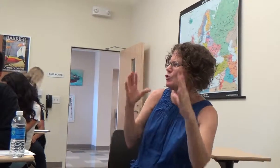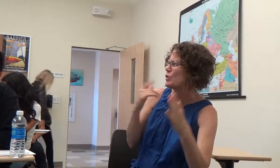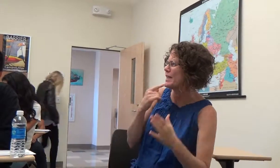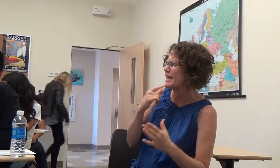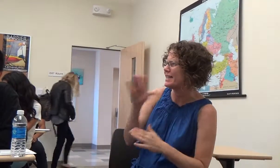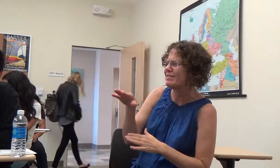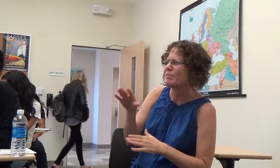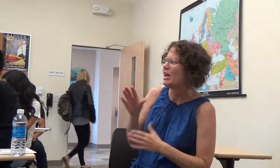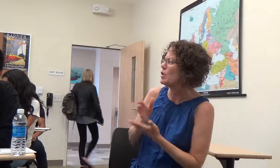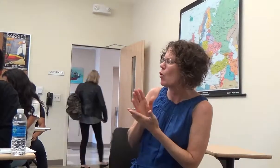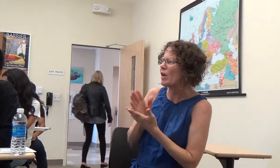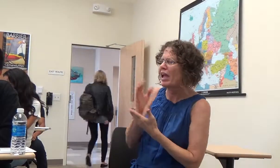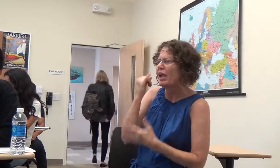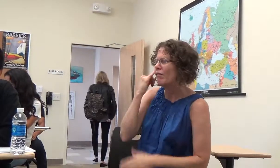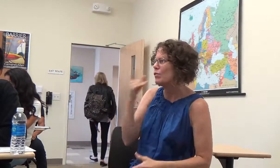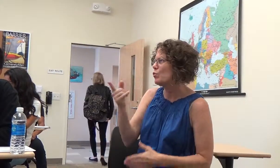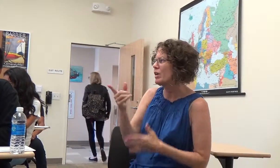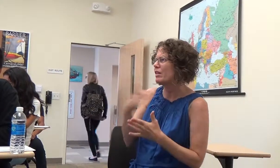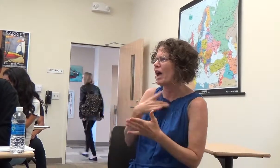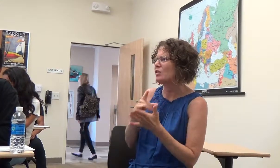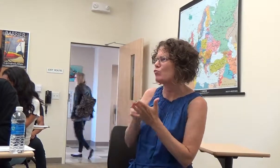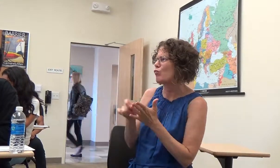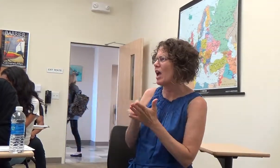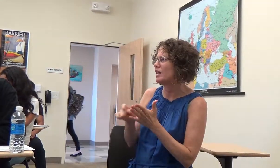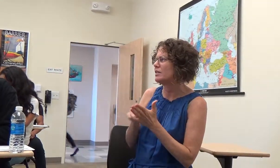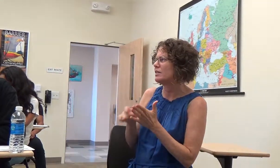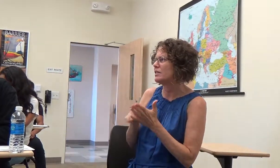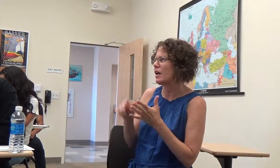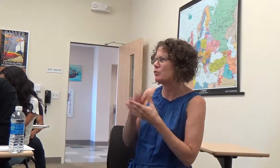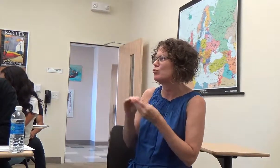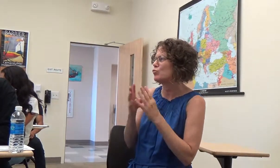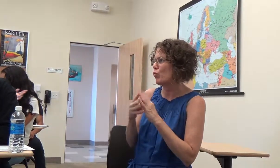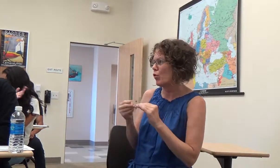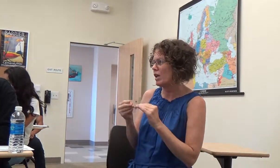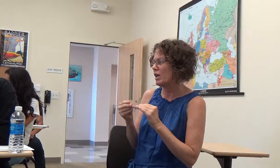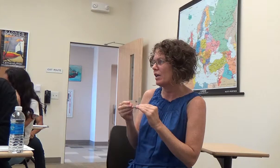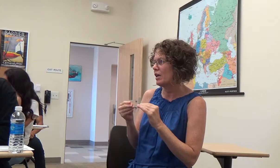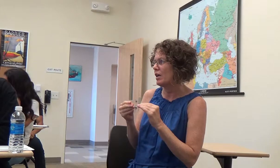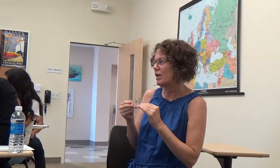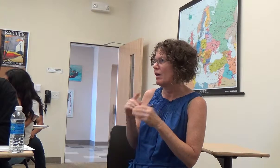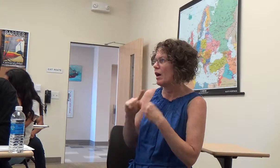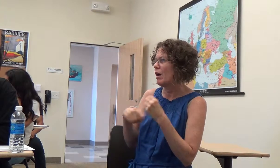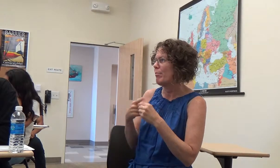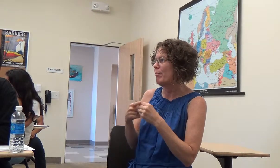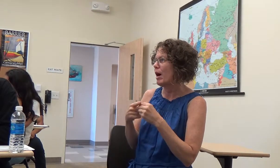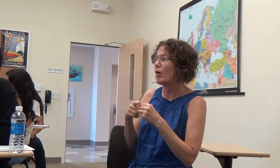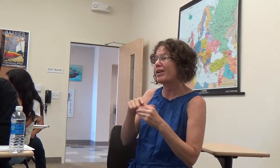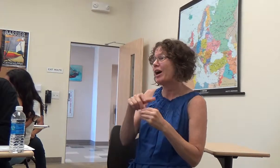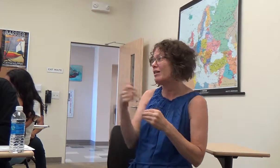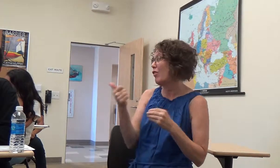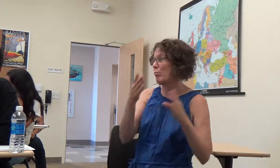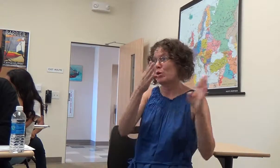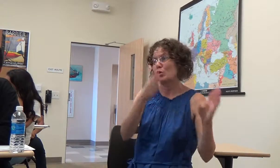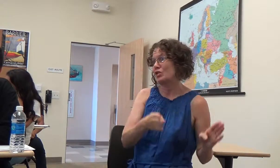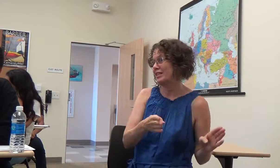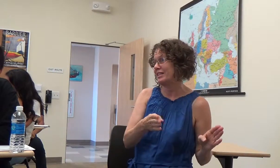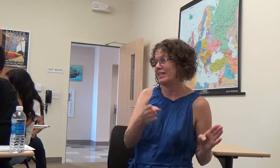okay if you would like to write a story about another individual that you know,